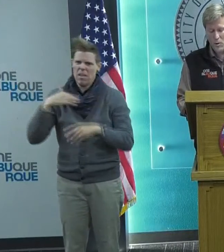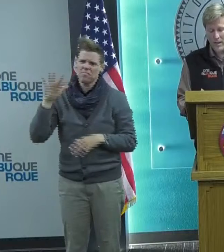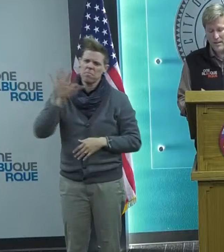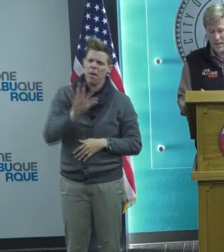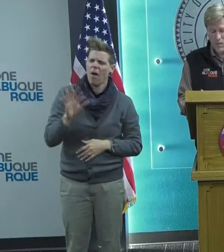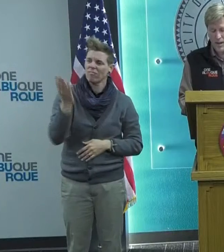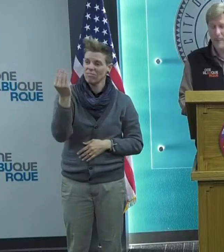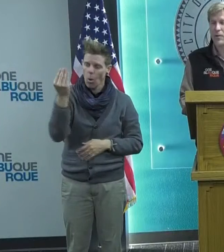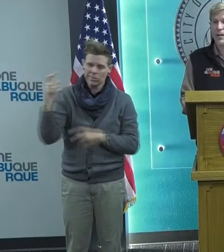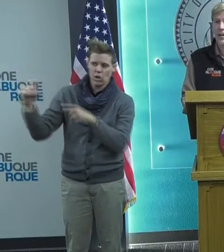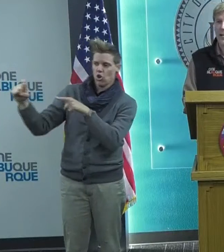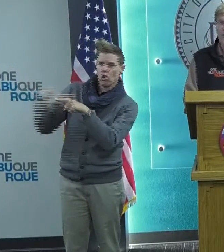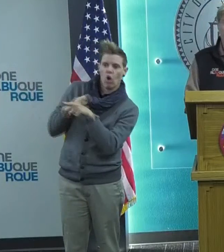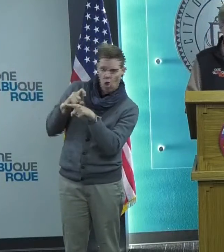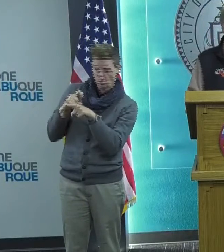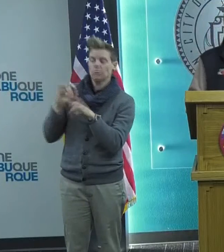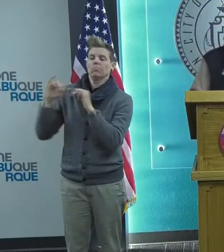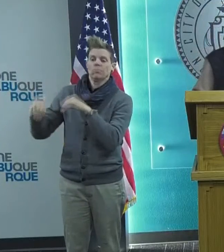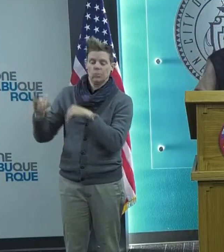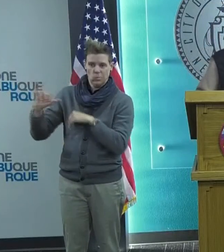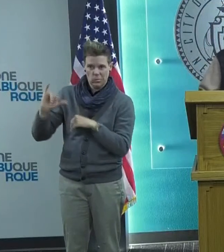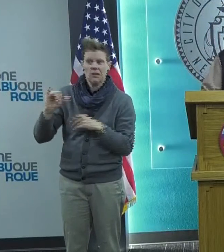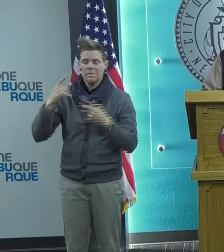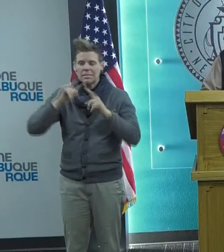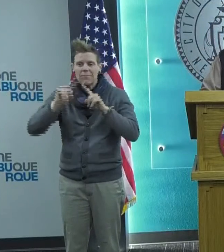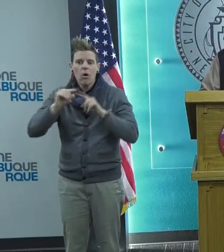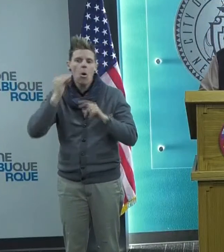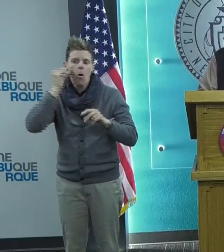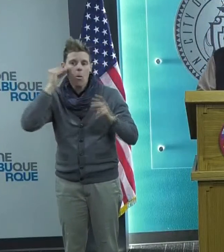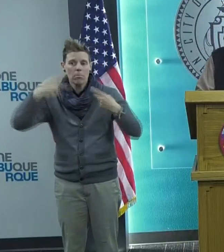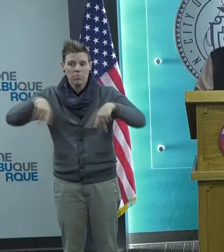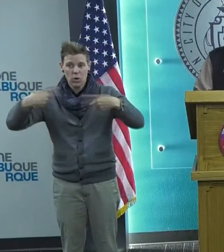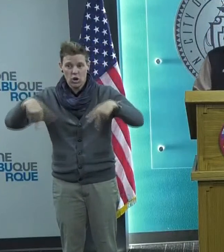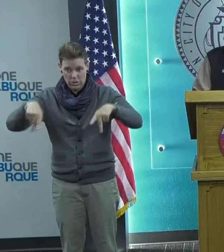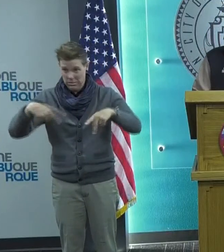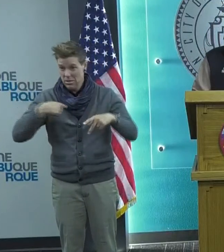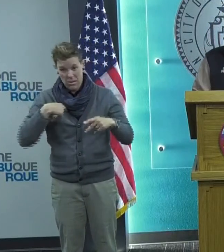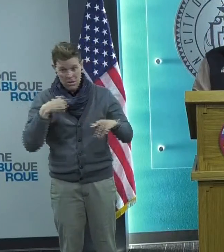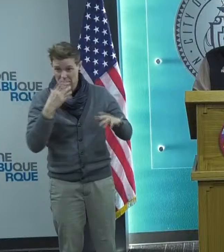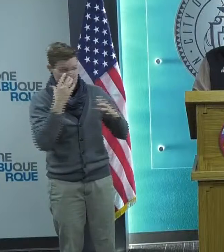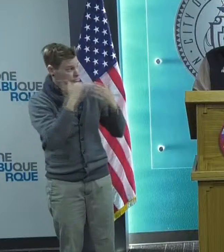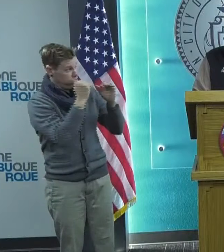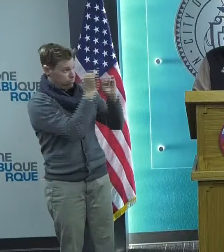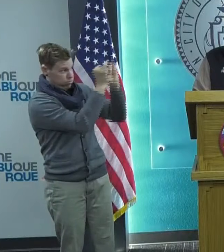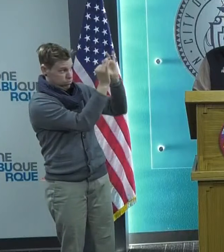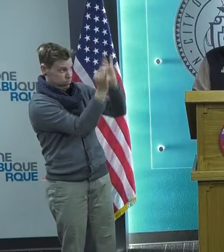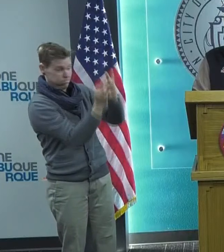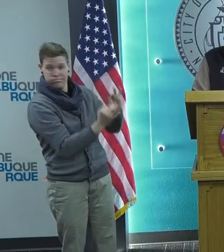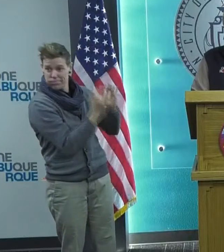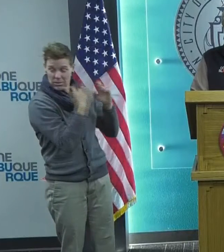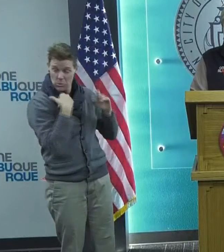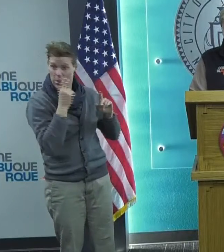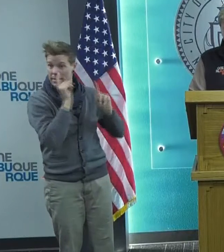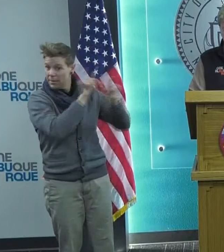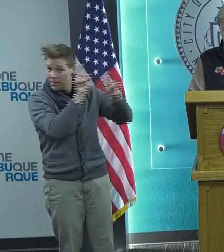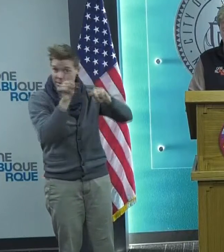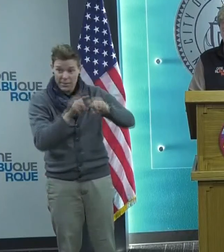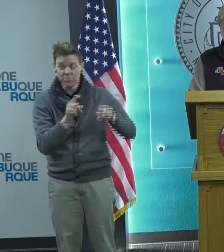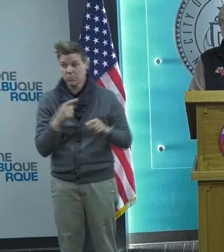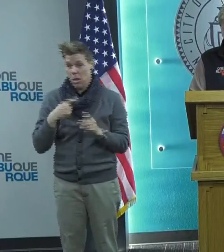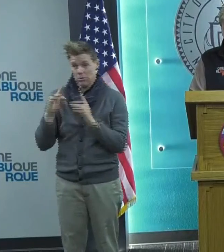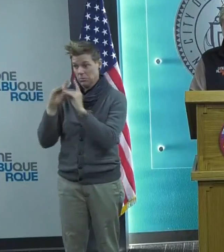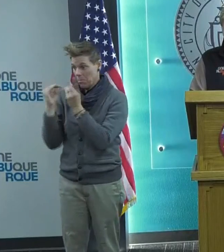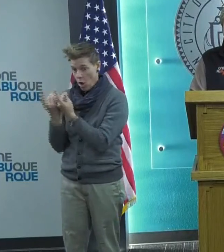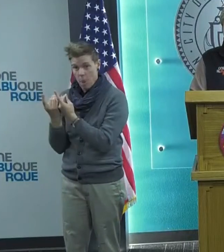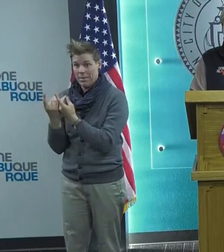this is truly a citywide effort, again, spread across every neighborhood, spread across every regulatory department that we have. And